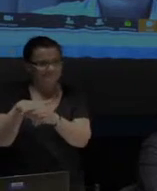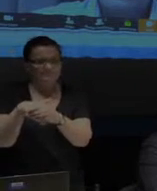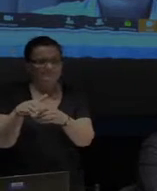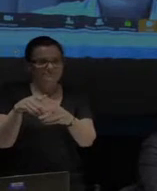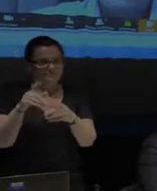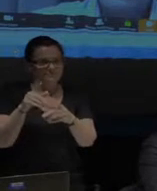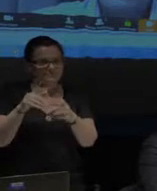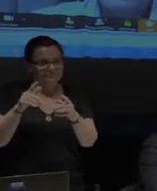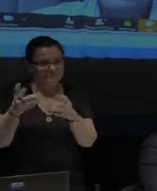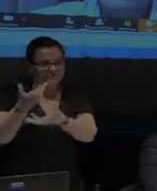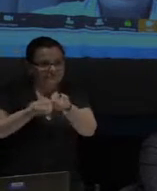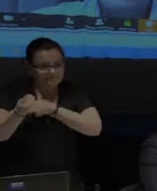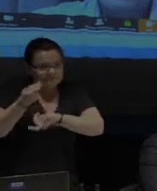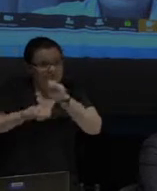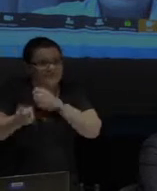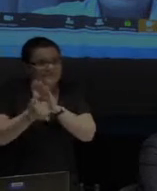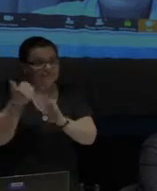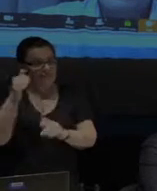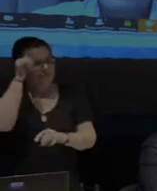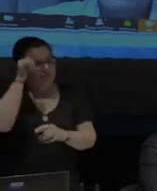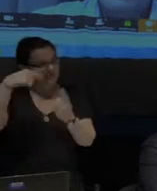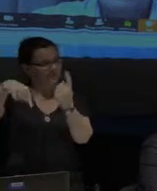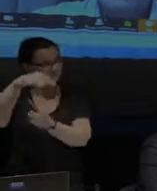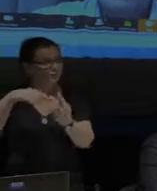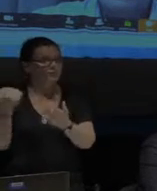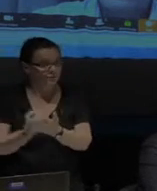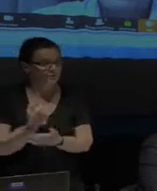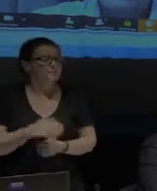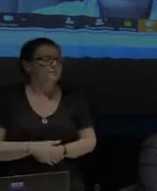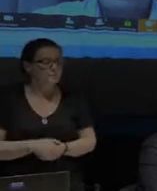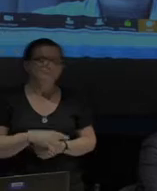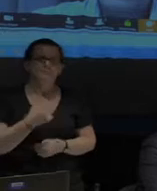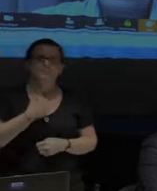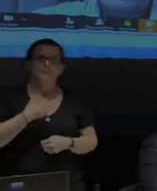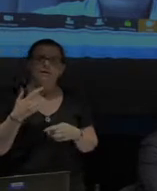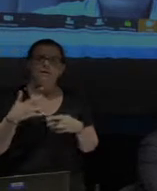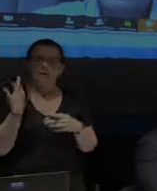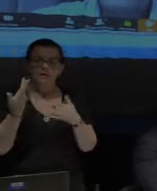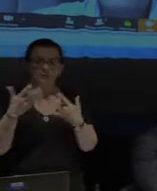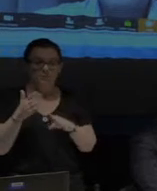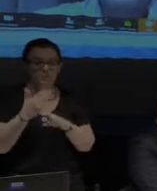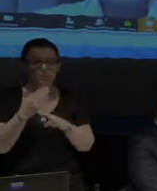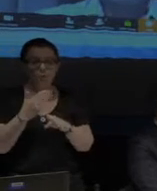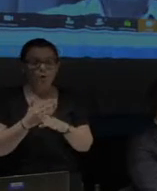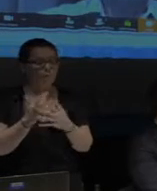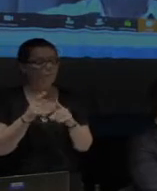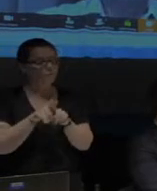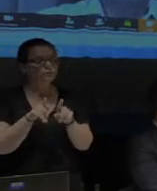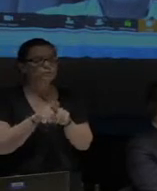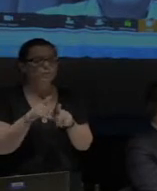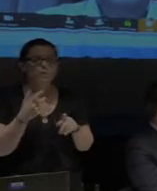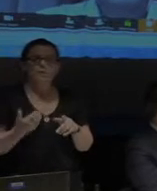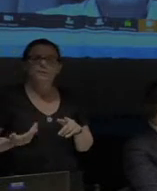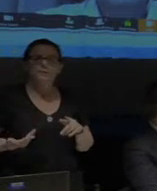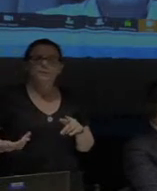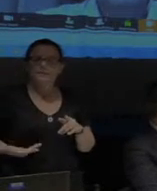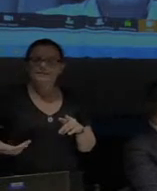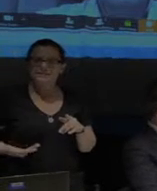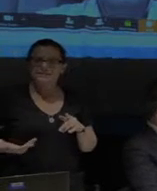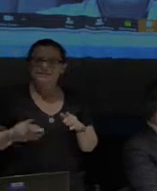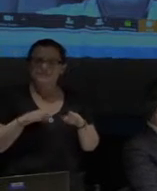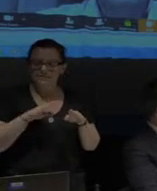creativity? I spent a lot of my life working with and in the sporting setting, and